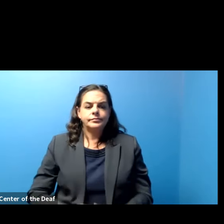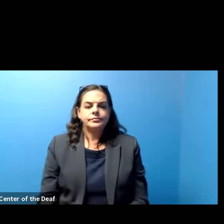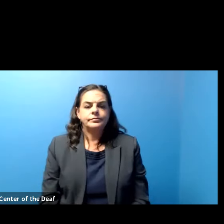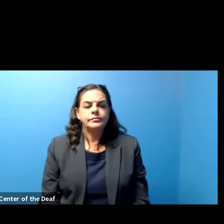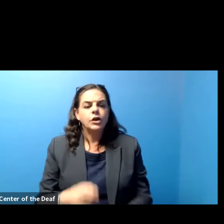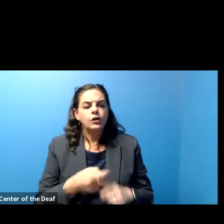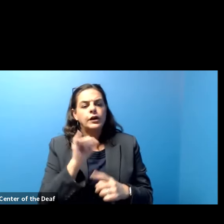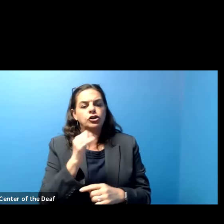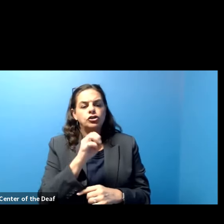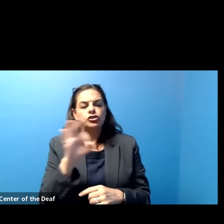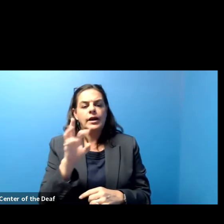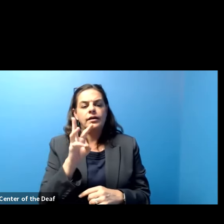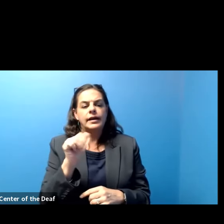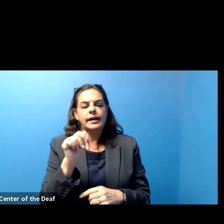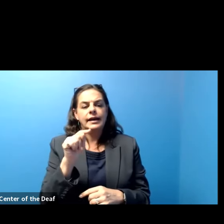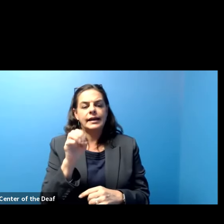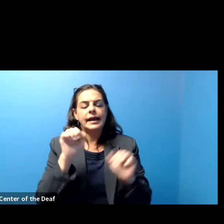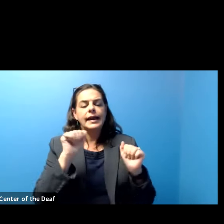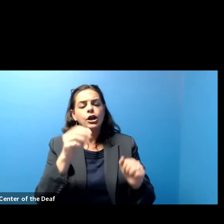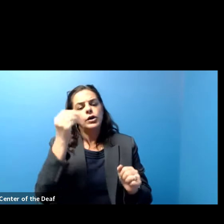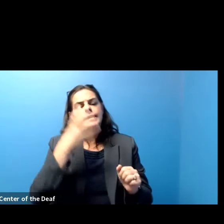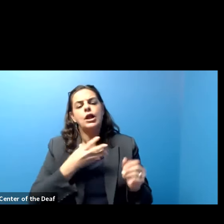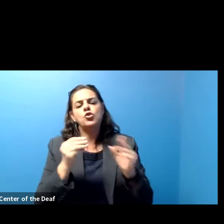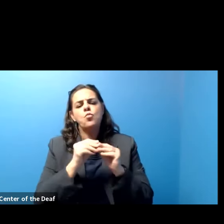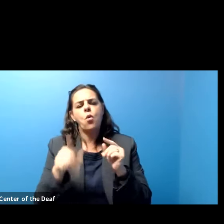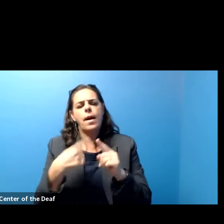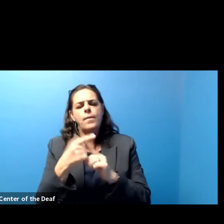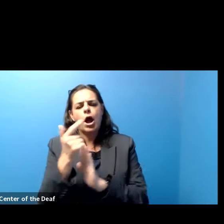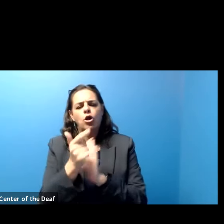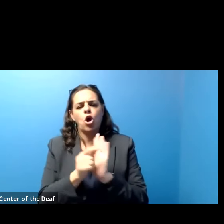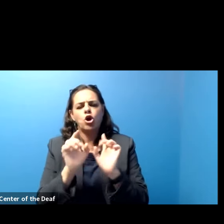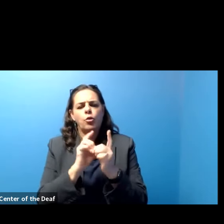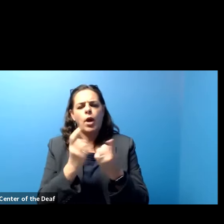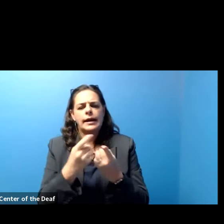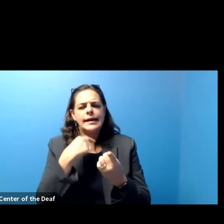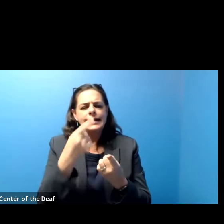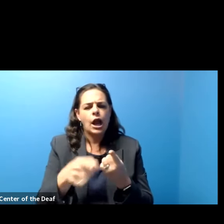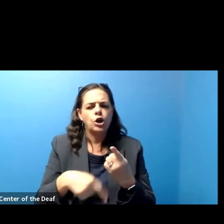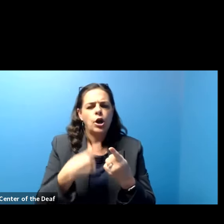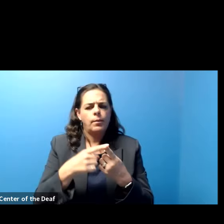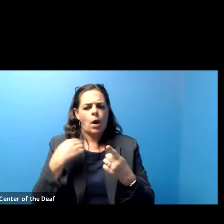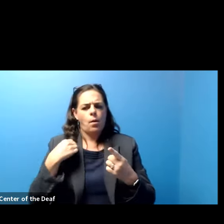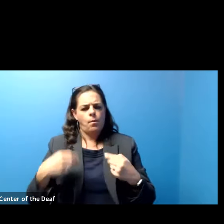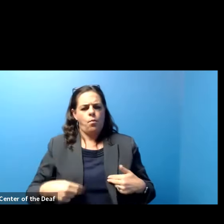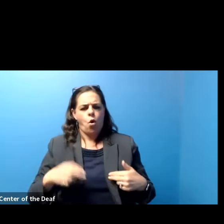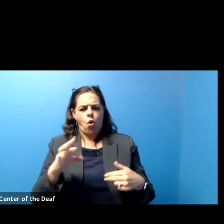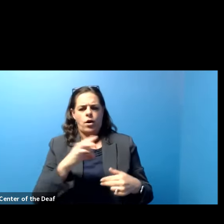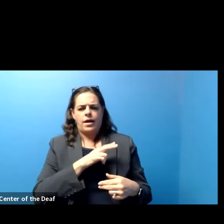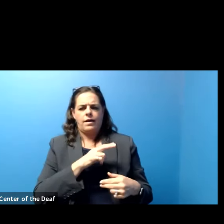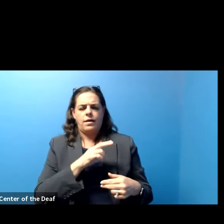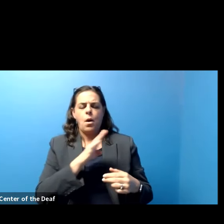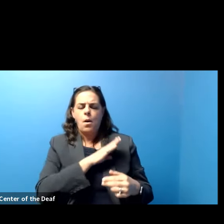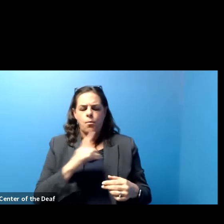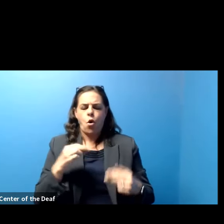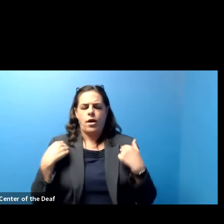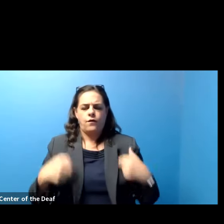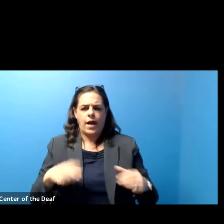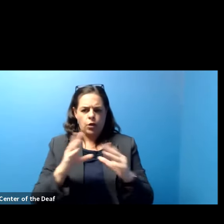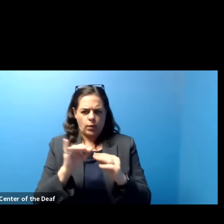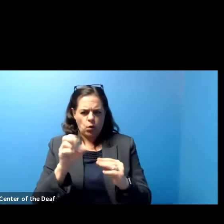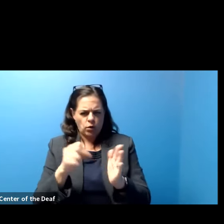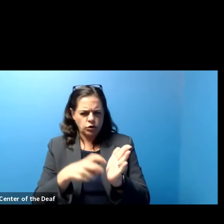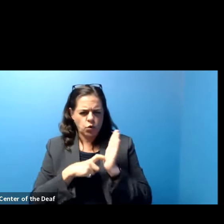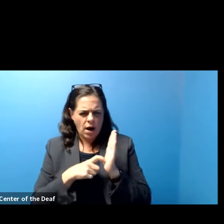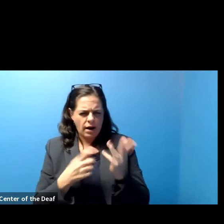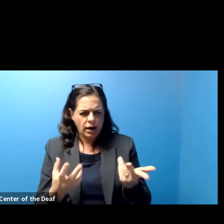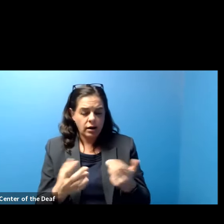From Jeff with WATE, can you tell us more about the law department telling you that the Board of Health meeting was required?